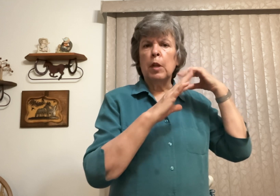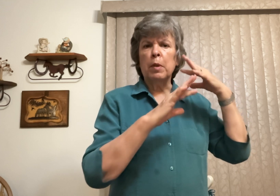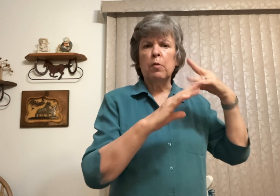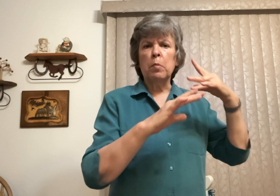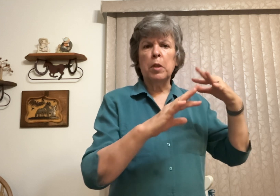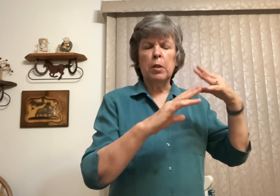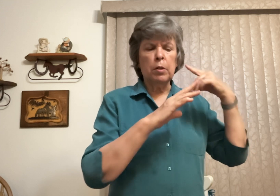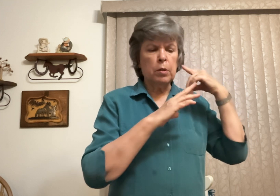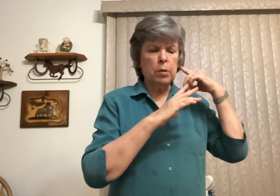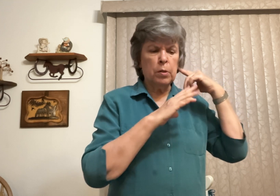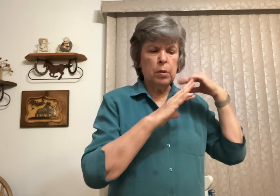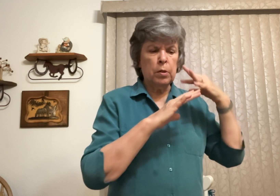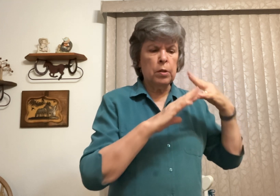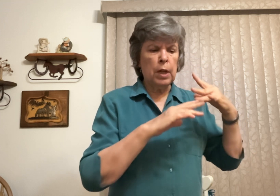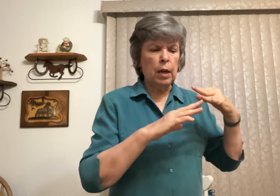coming from the ear. Sound.